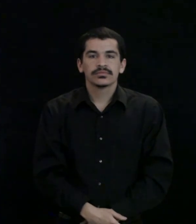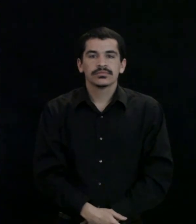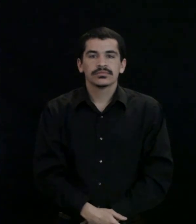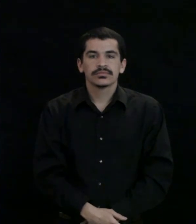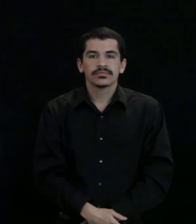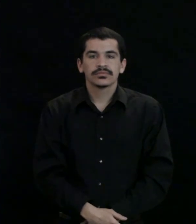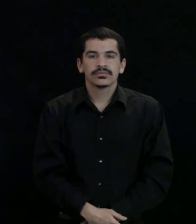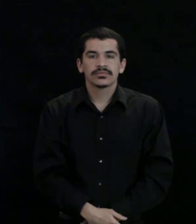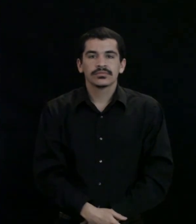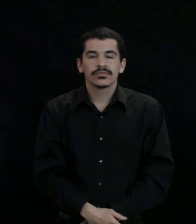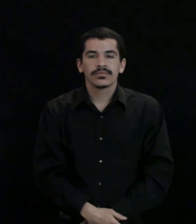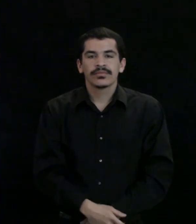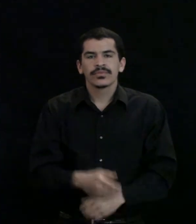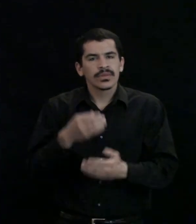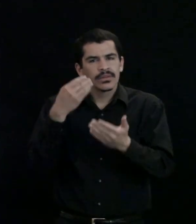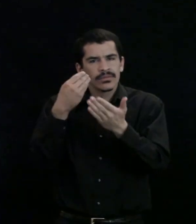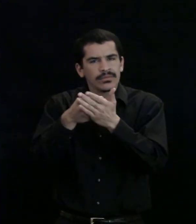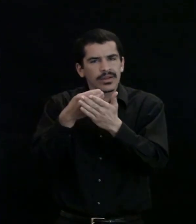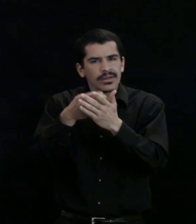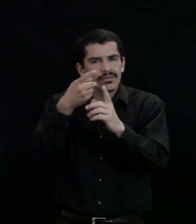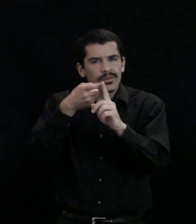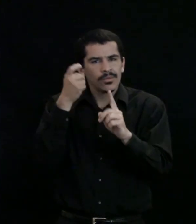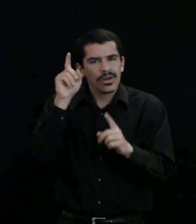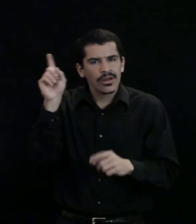For funding,